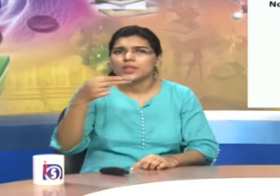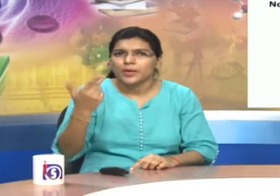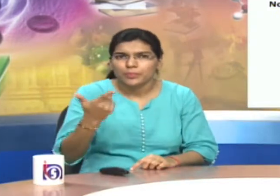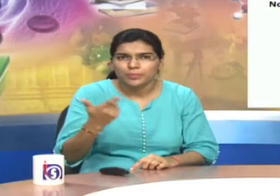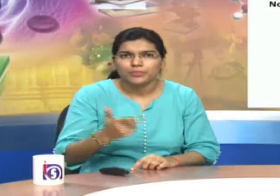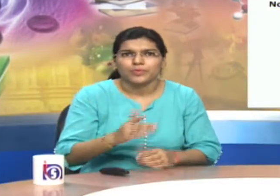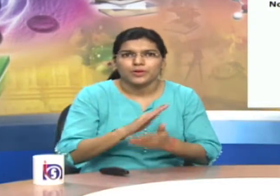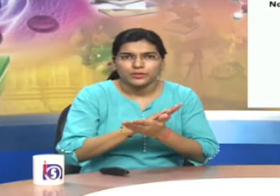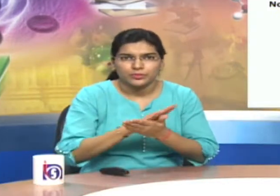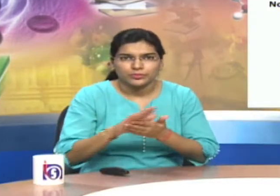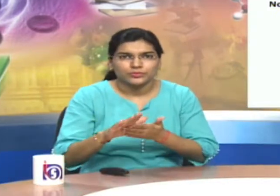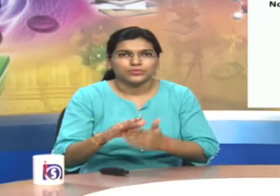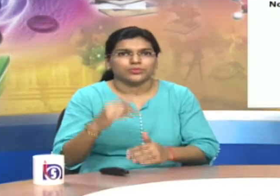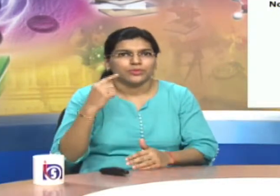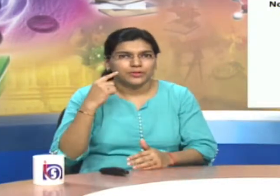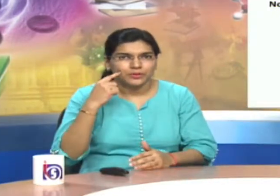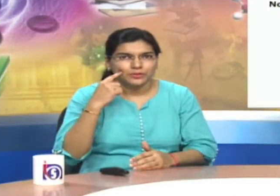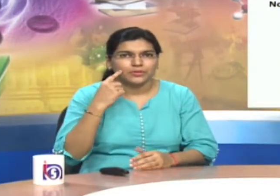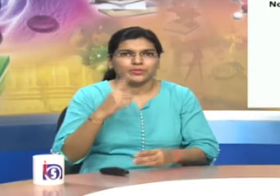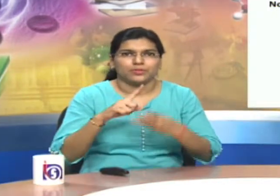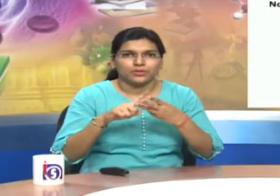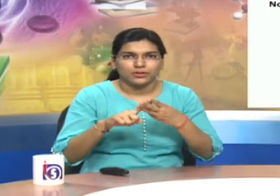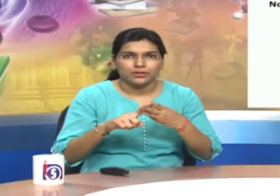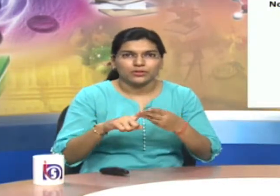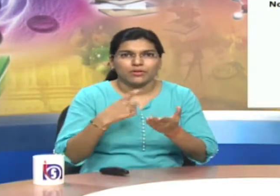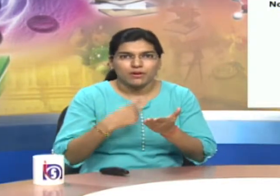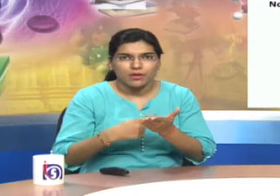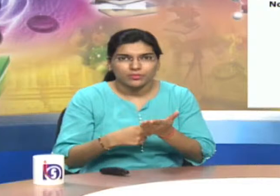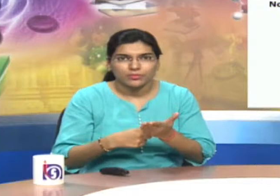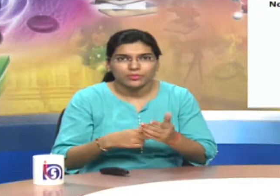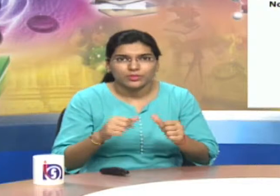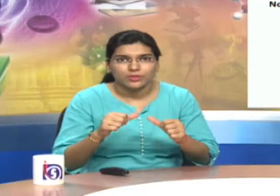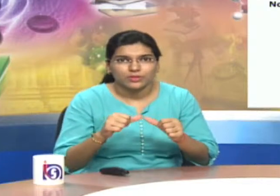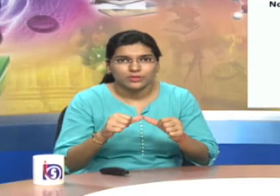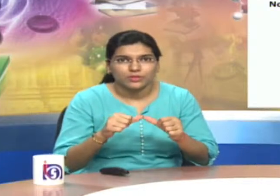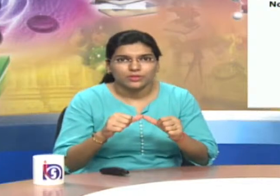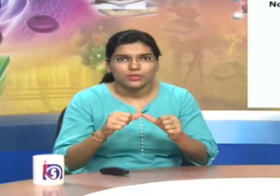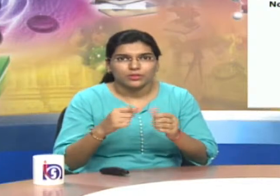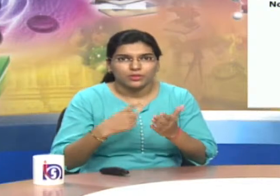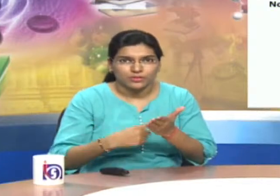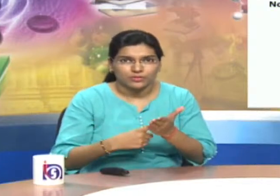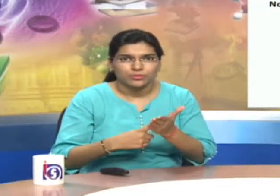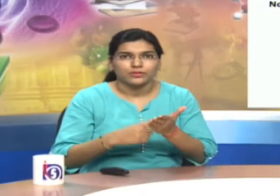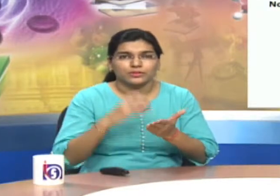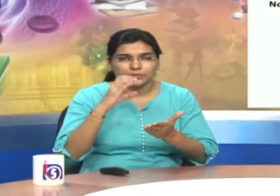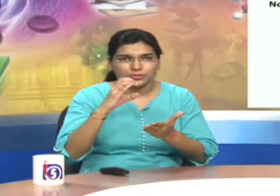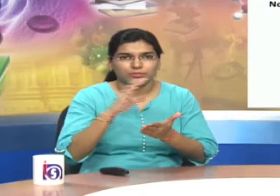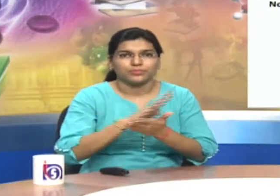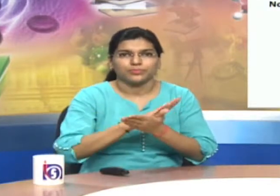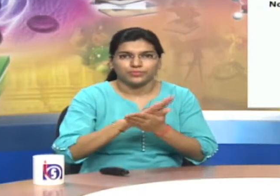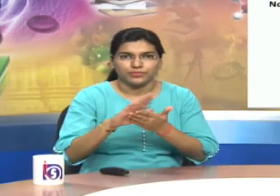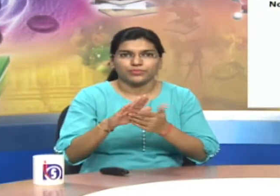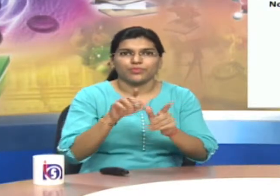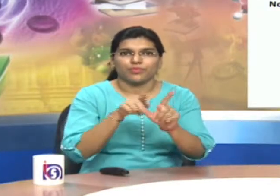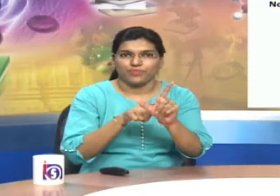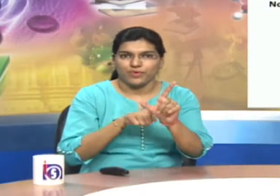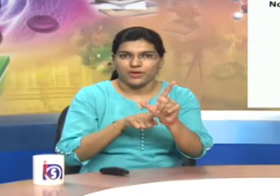pictorial representation, and that representation can be shown with the help of hierarchy. In this we